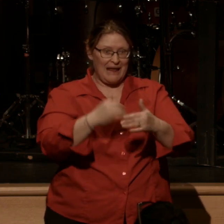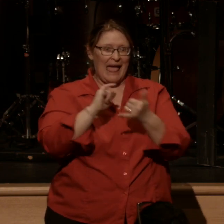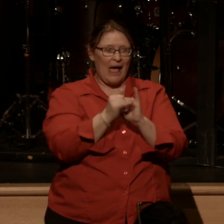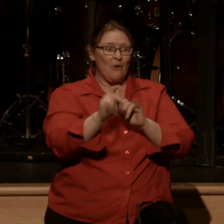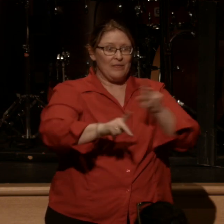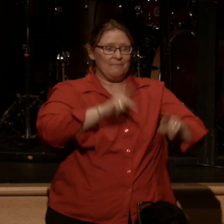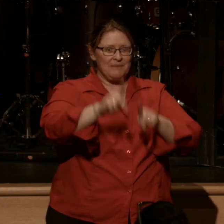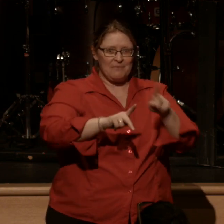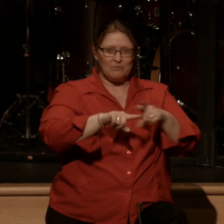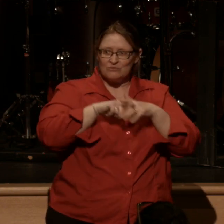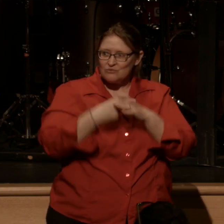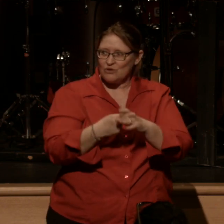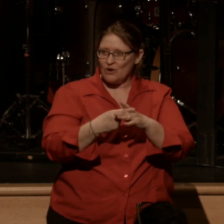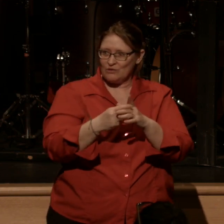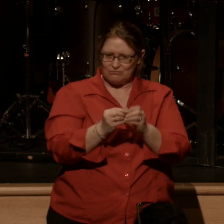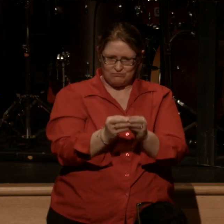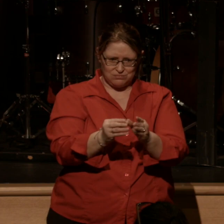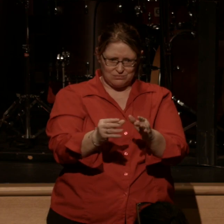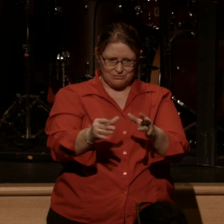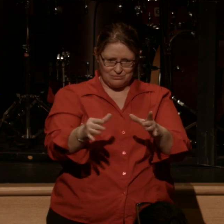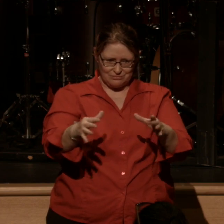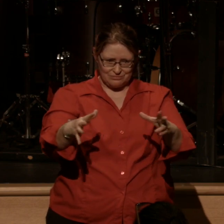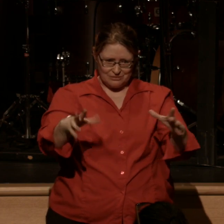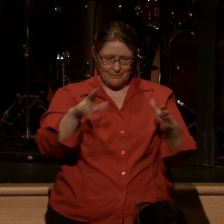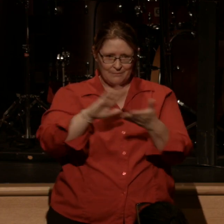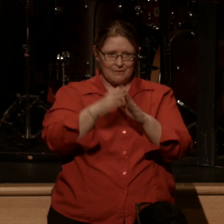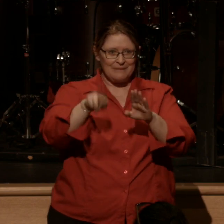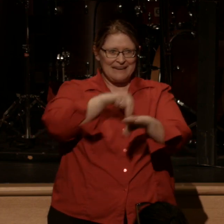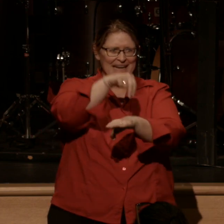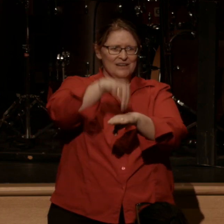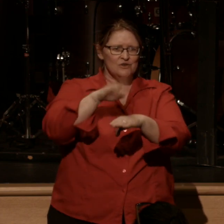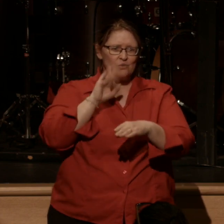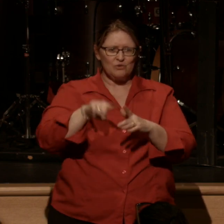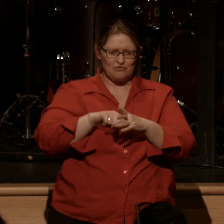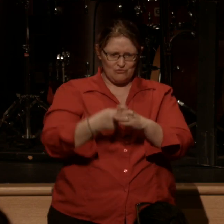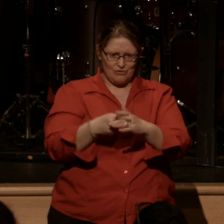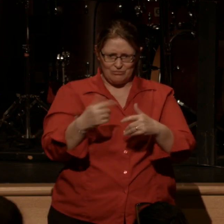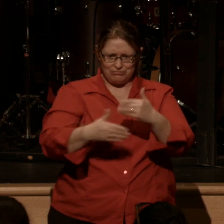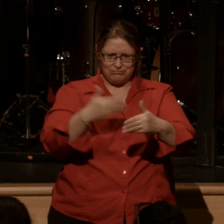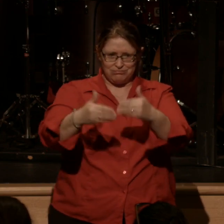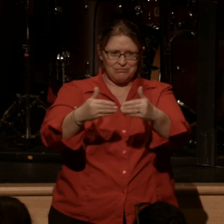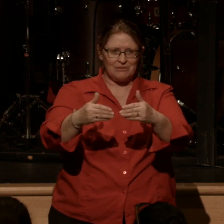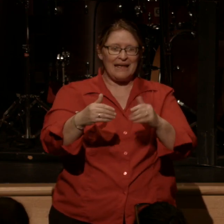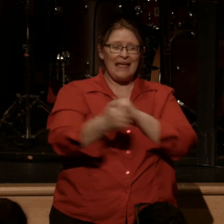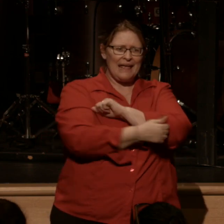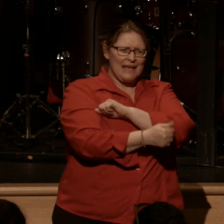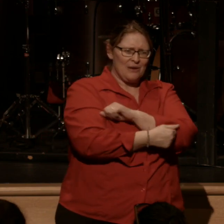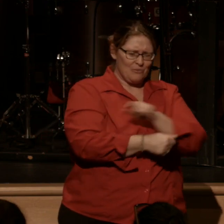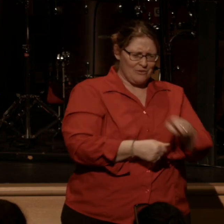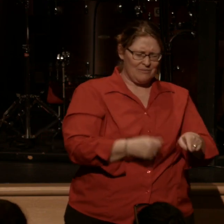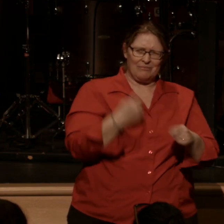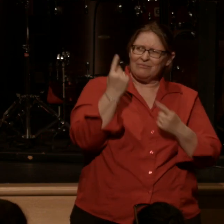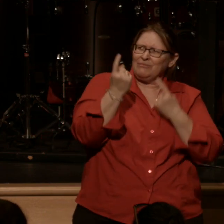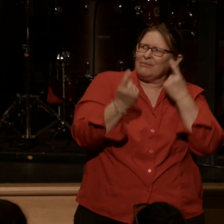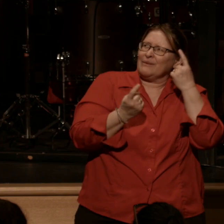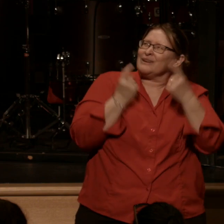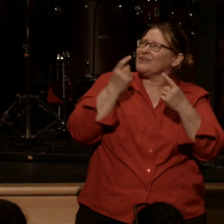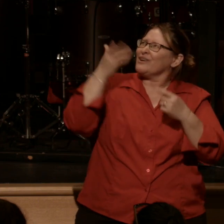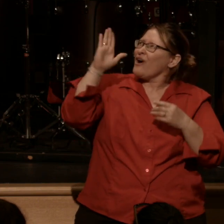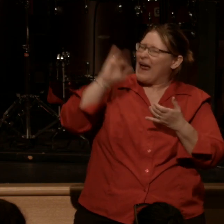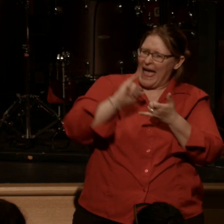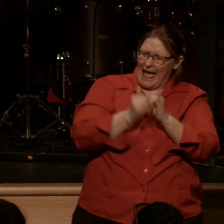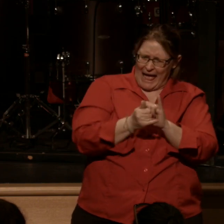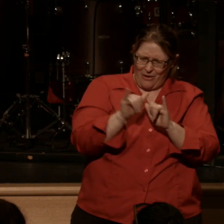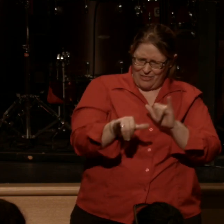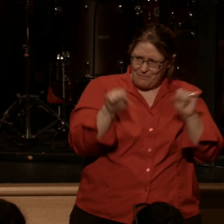people would begin and grow and how the nation would start. And so Abraham's left wondering, God, how can